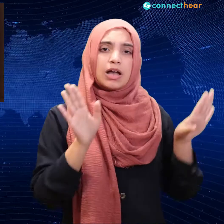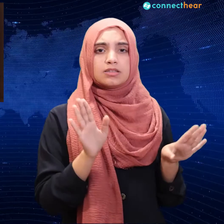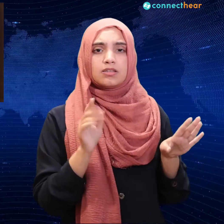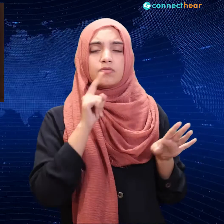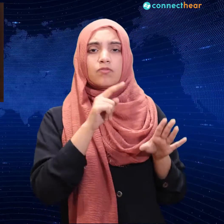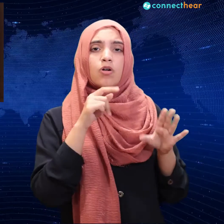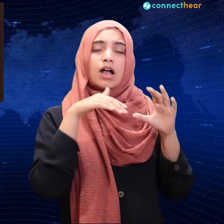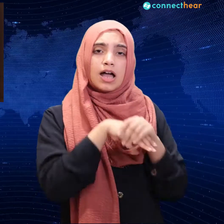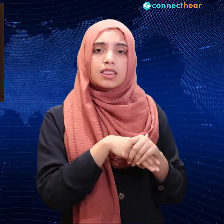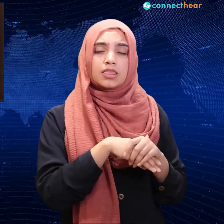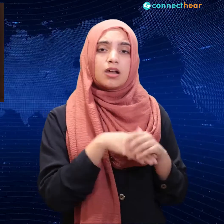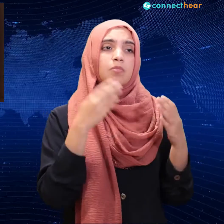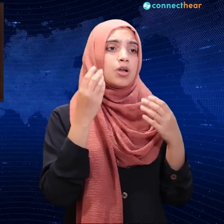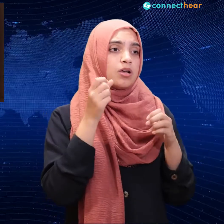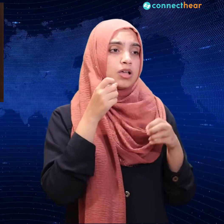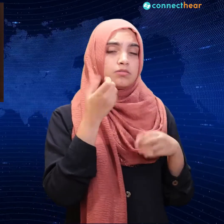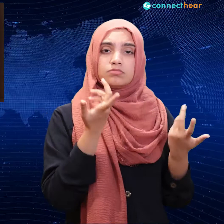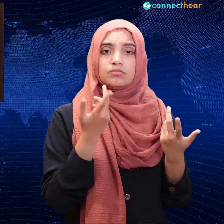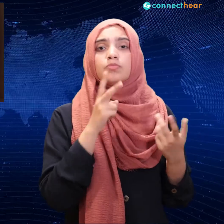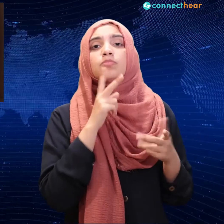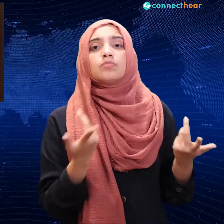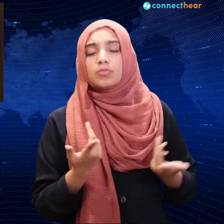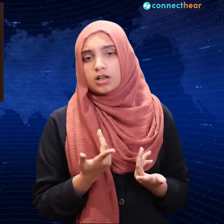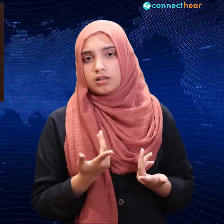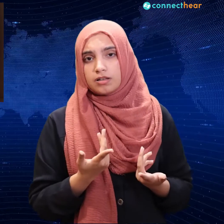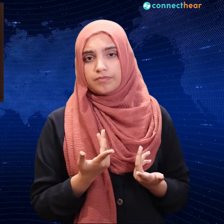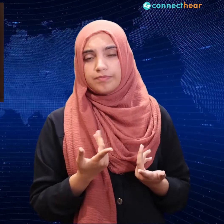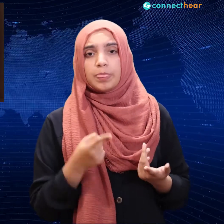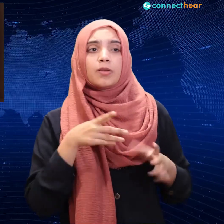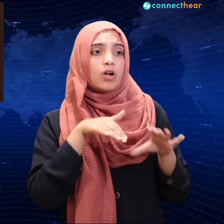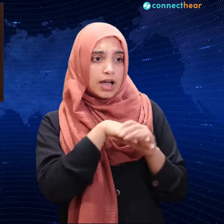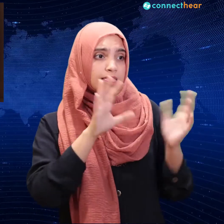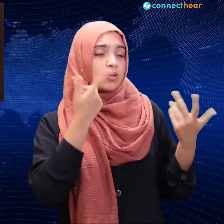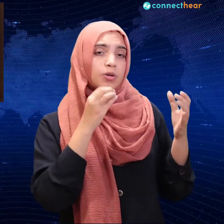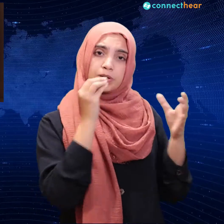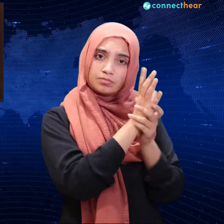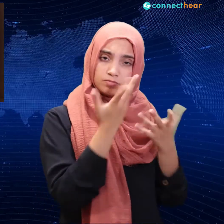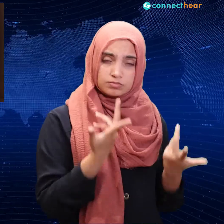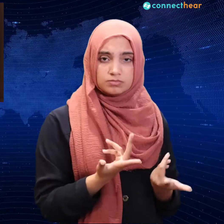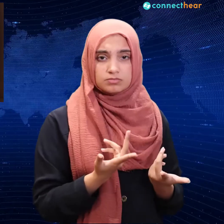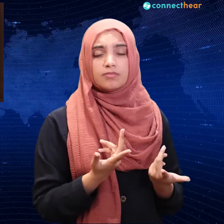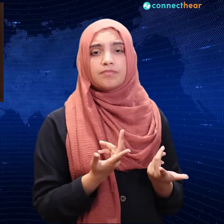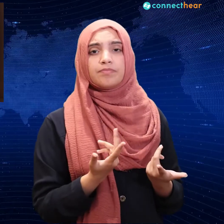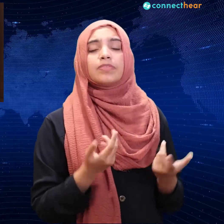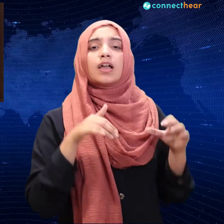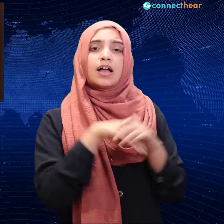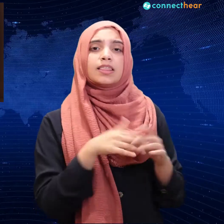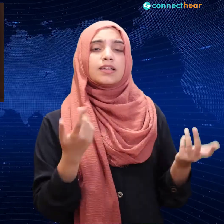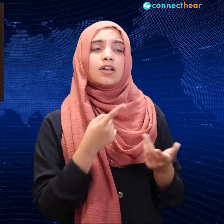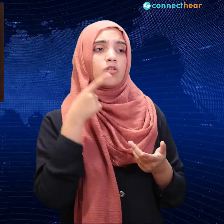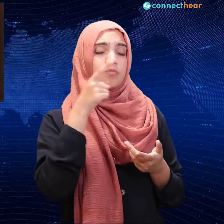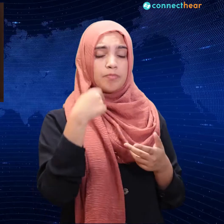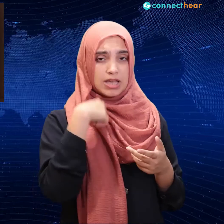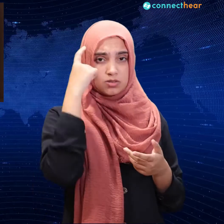blamed for this, you know, the exit from Afghanistan. I thought he actually